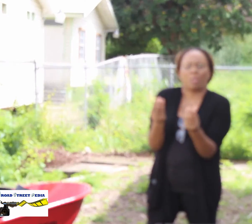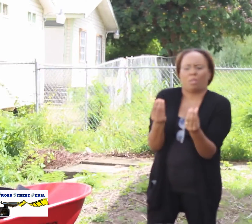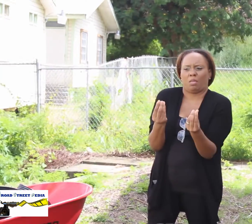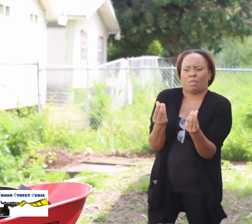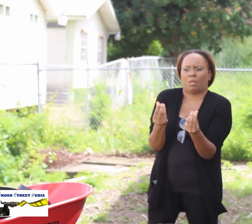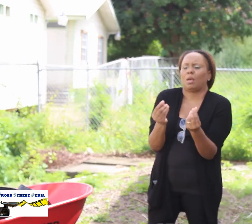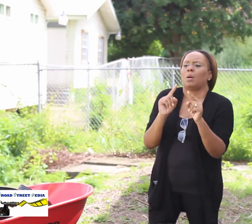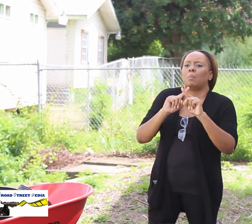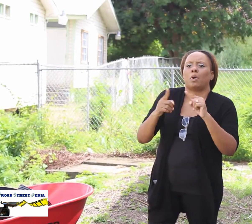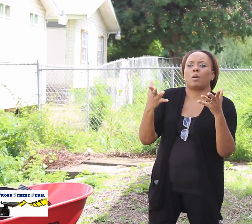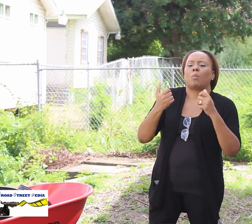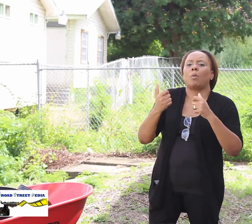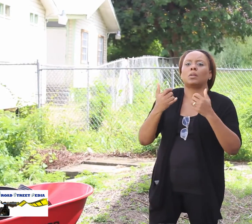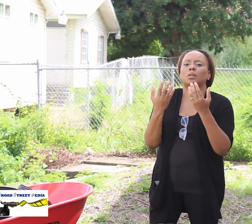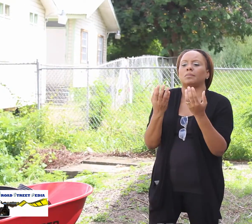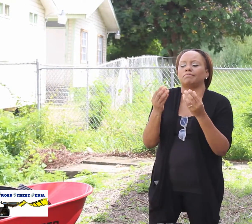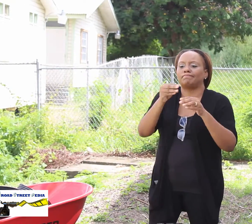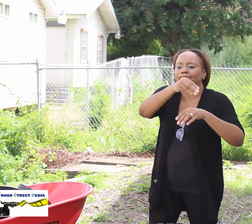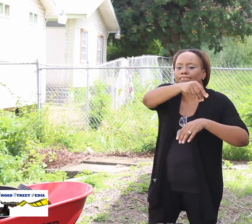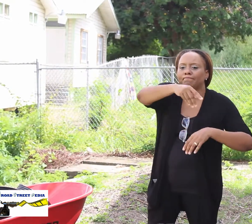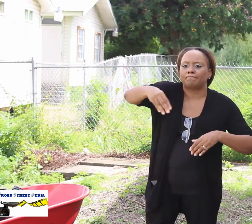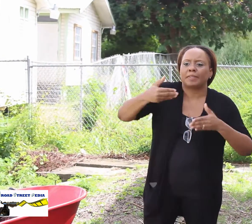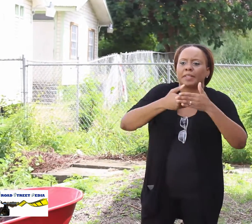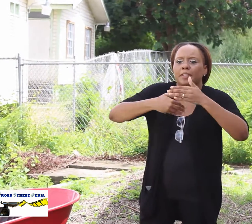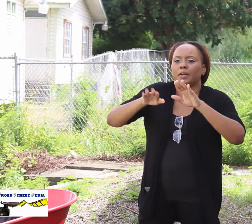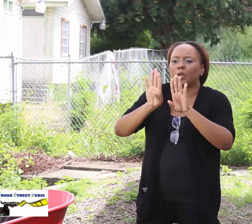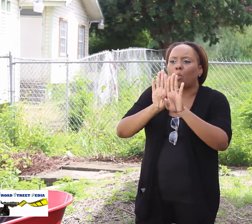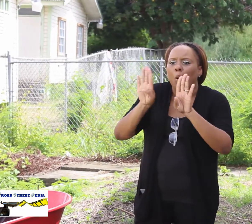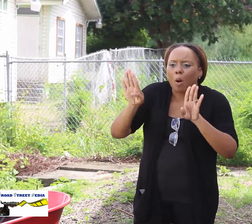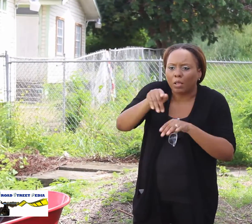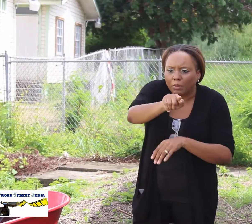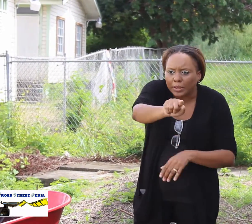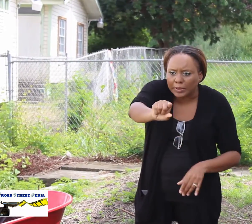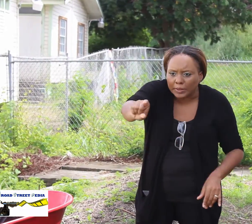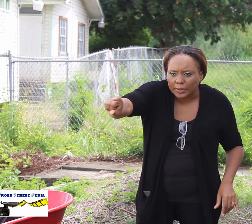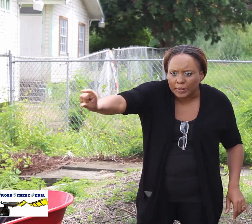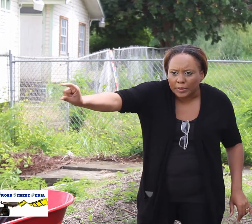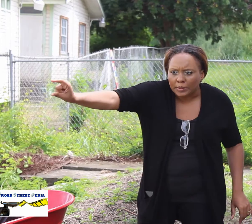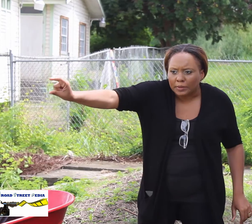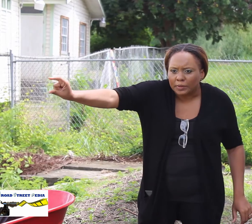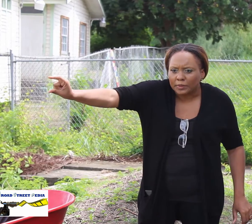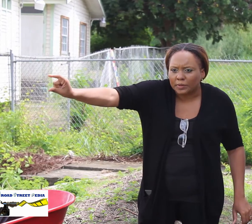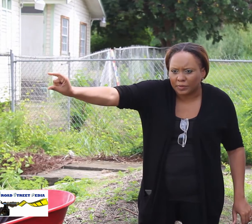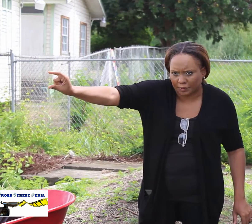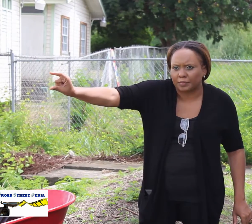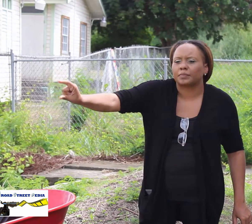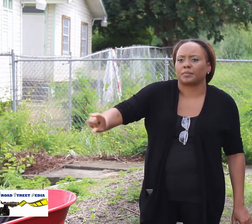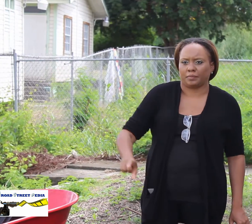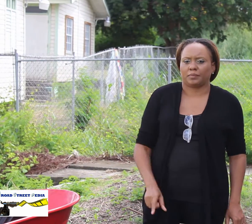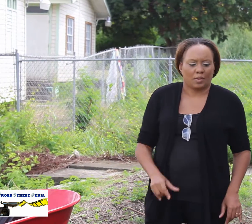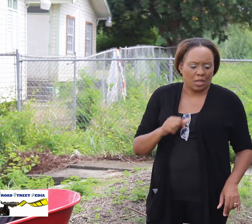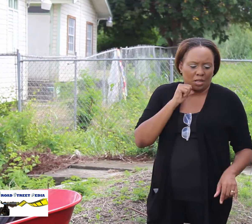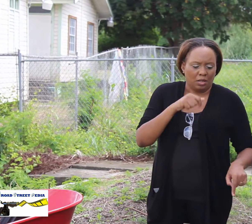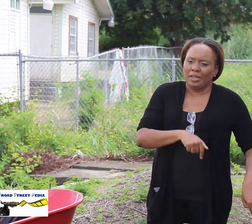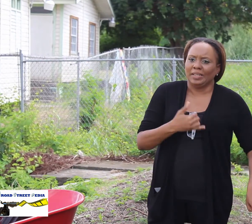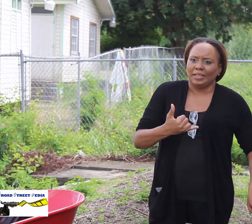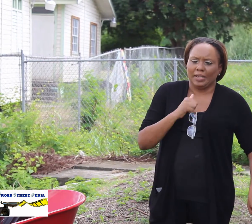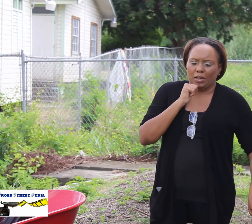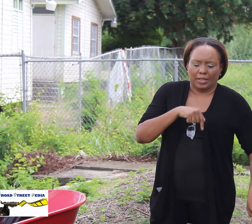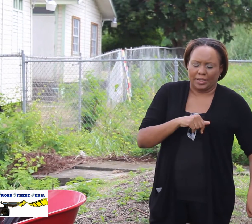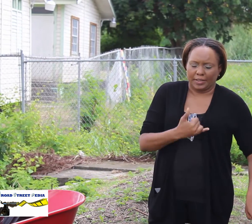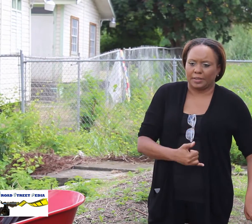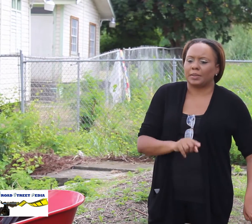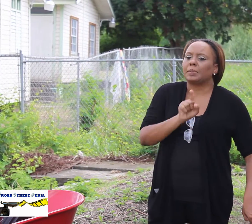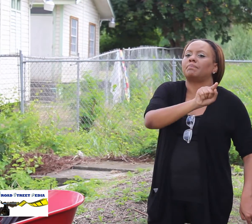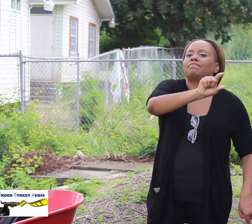When they're ready, then they can put some rocks around it or blocks around it. Because we don't have the blocks now. Right? So as